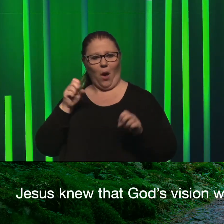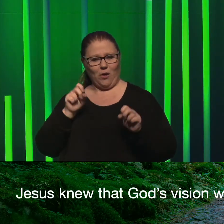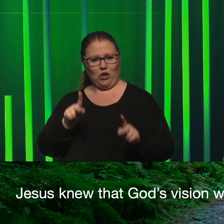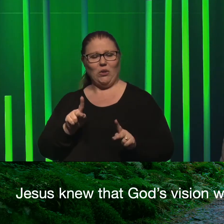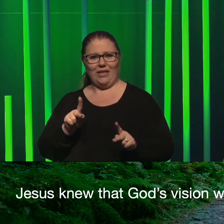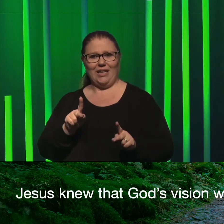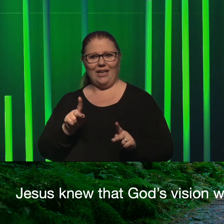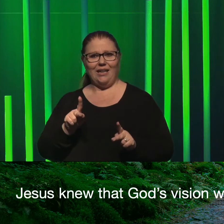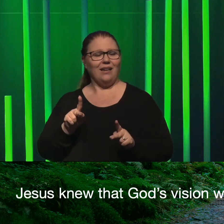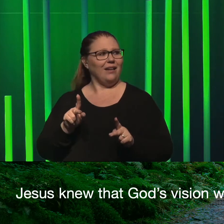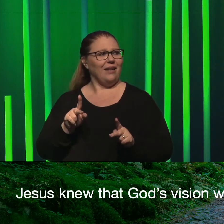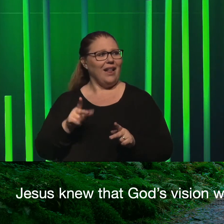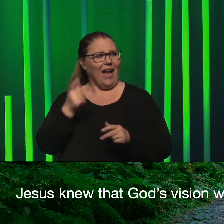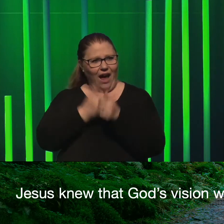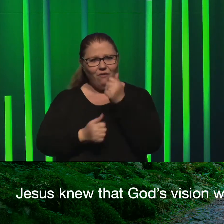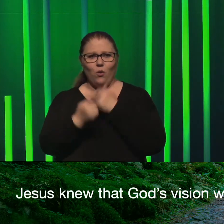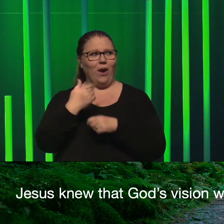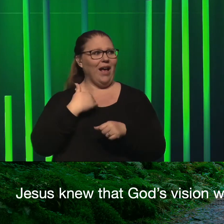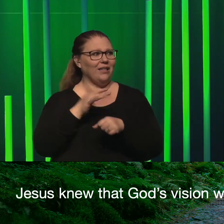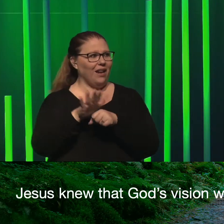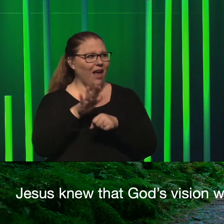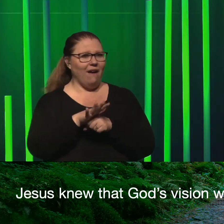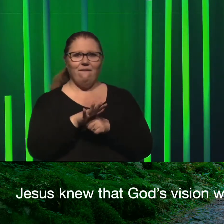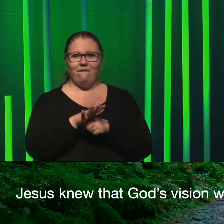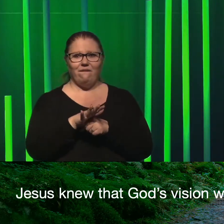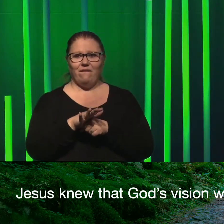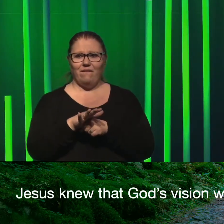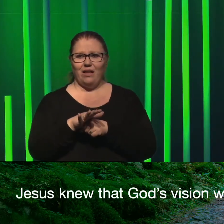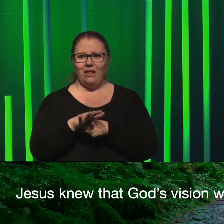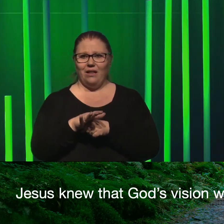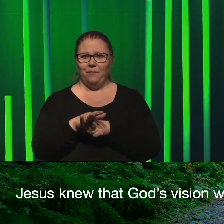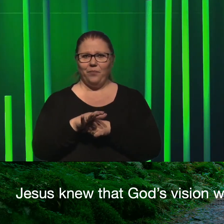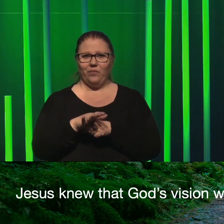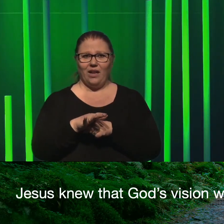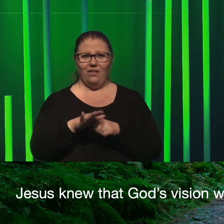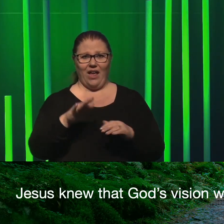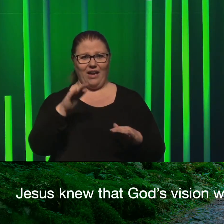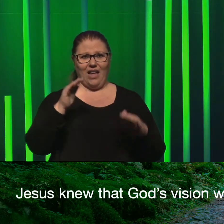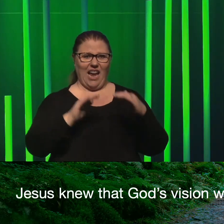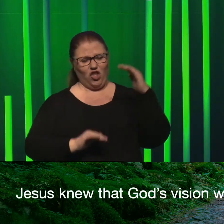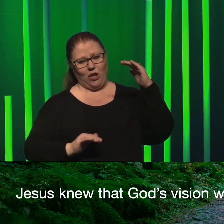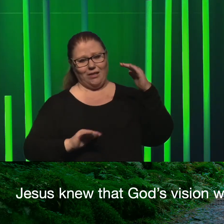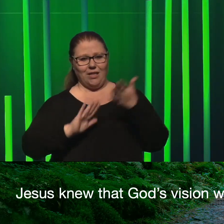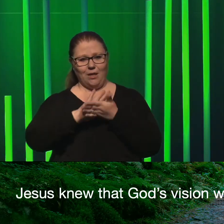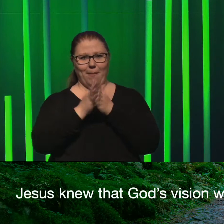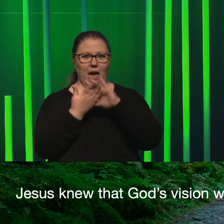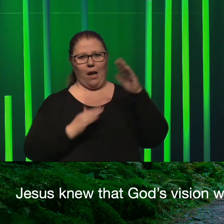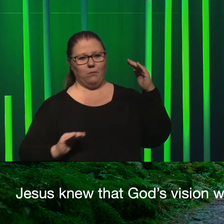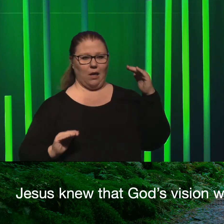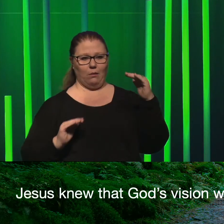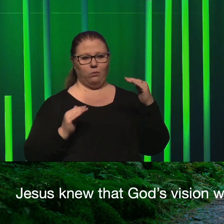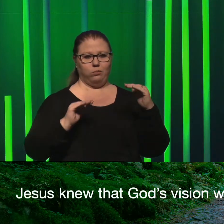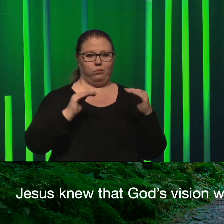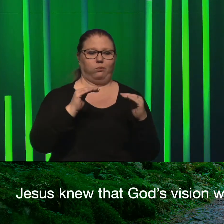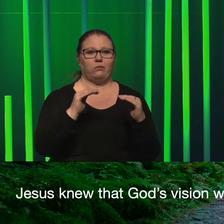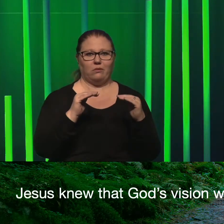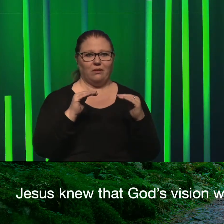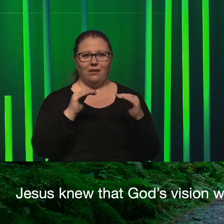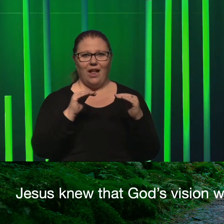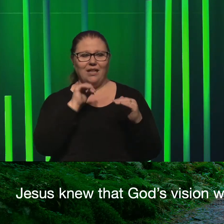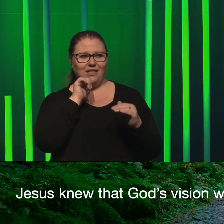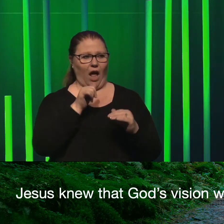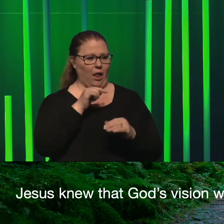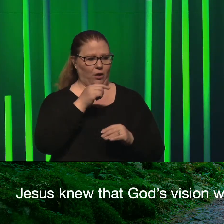everyone, that everyone has enough, that there's a removal of injustice. Peace on earth isn't about the right